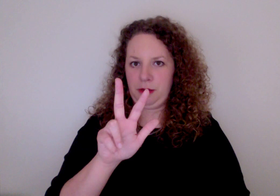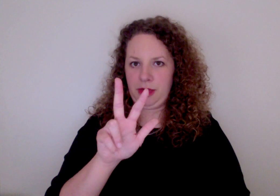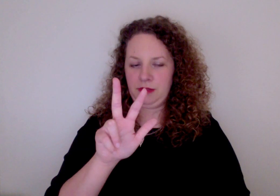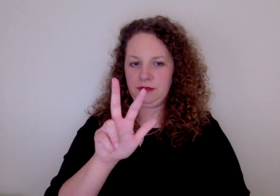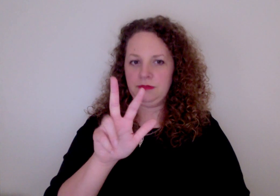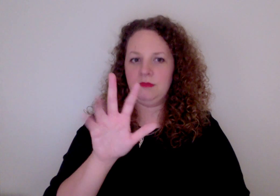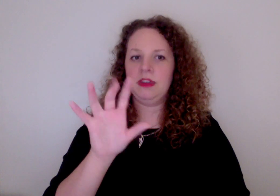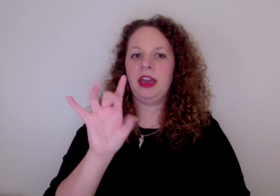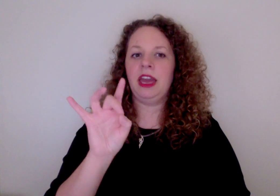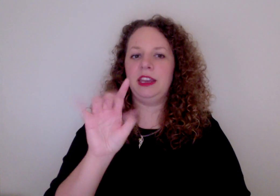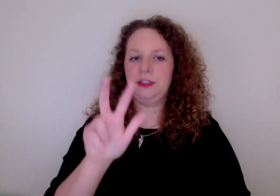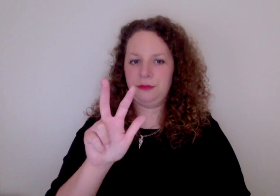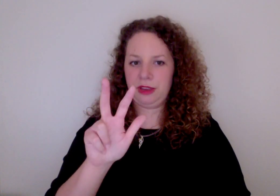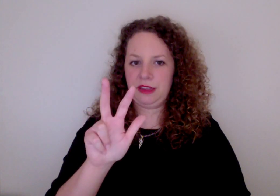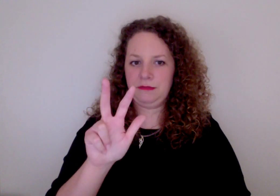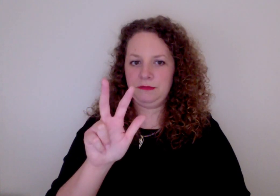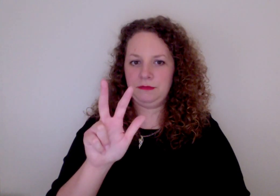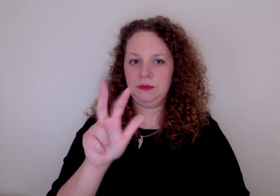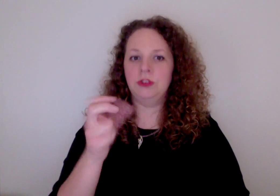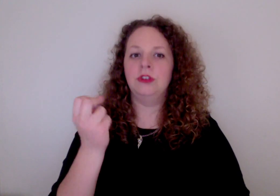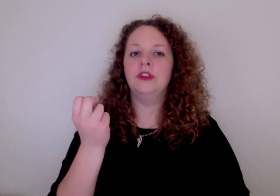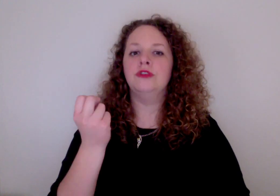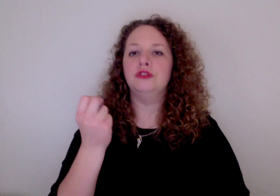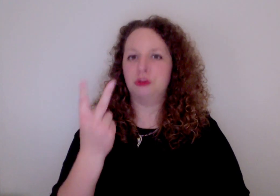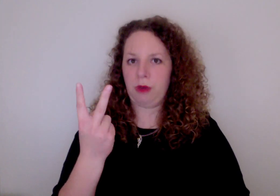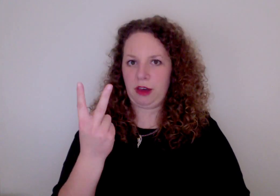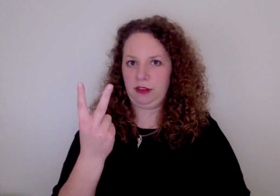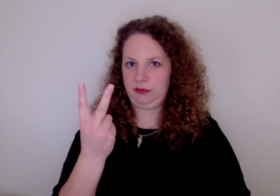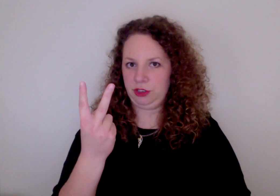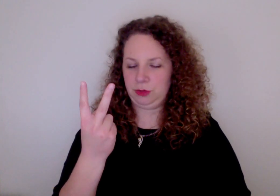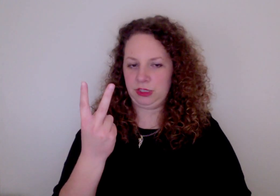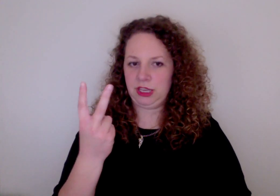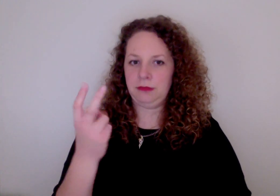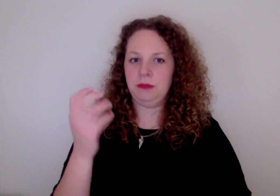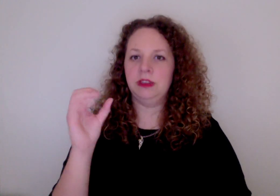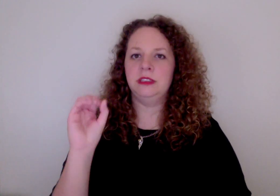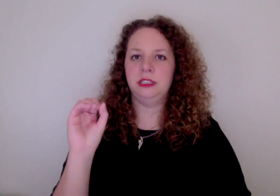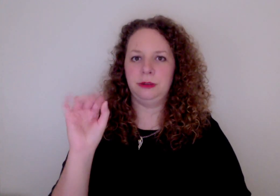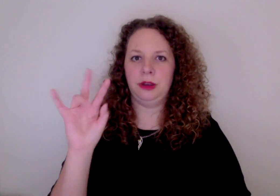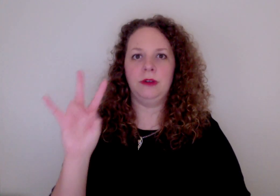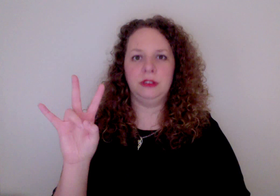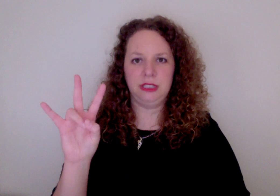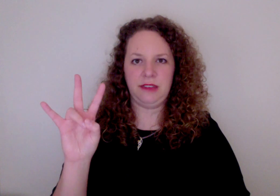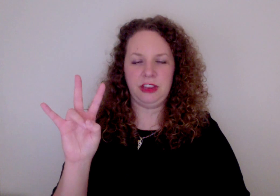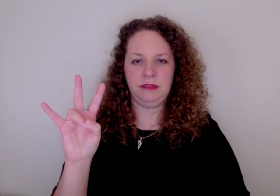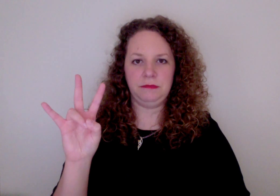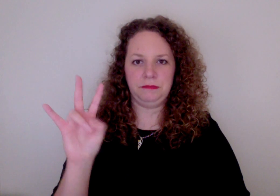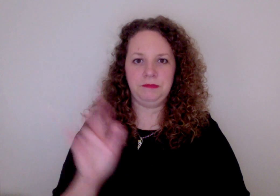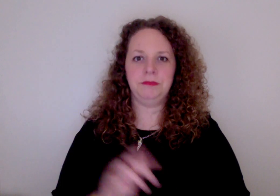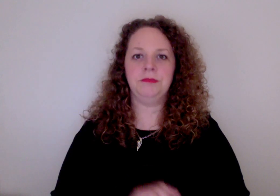out, 83. 12, just one time, 0, 7.